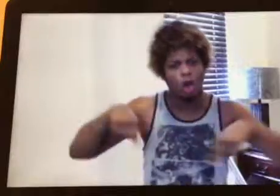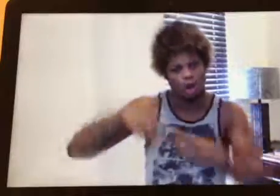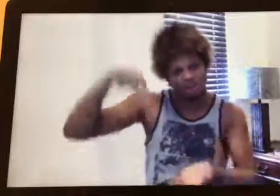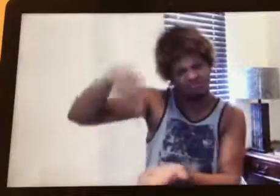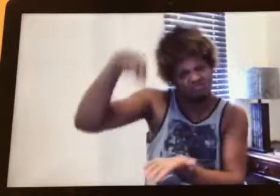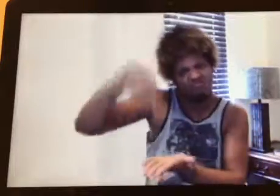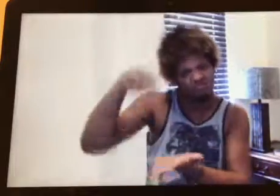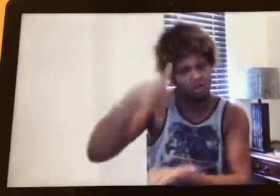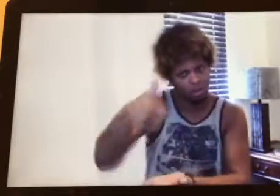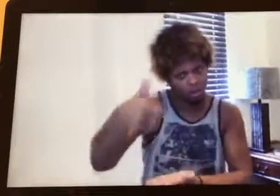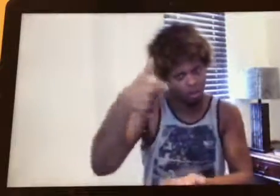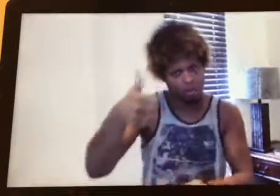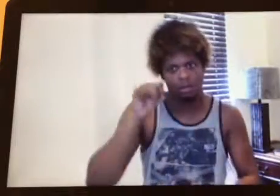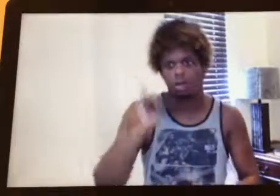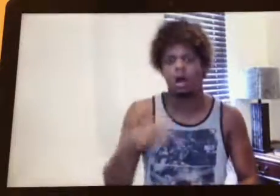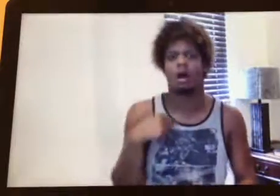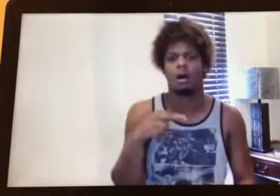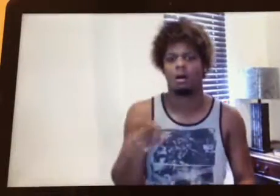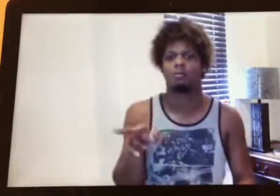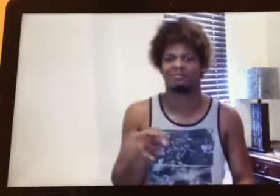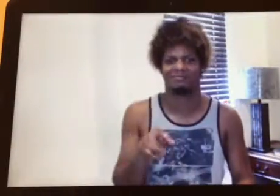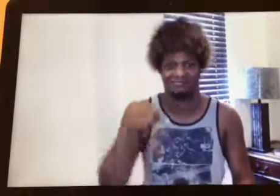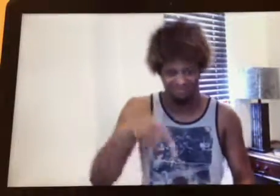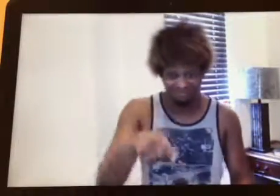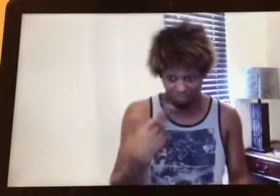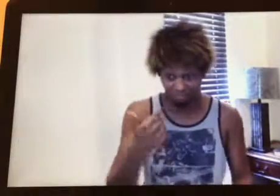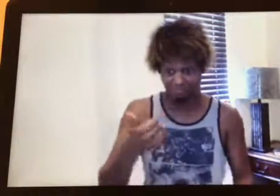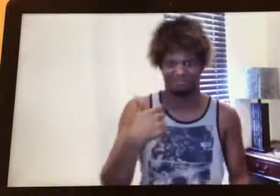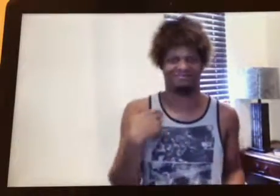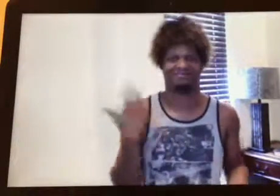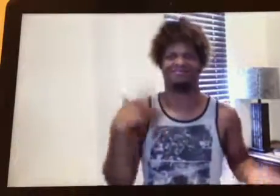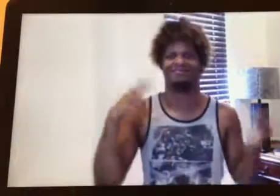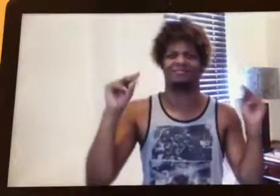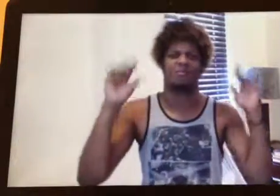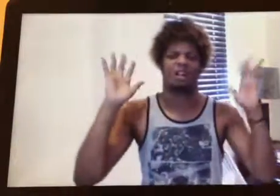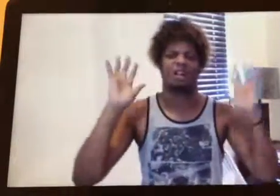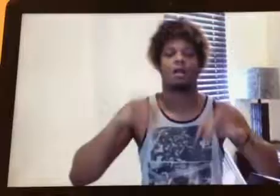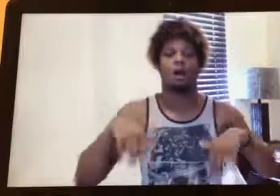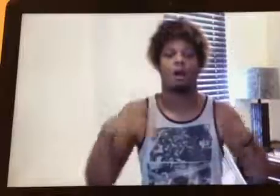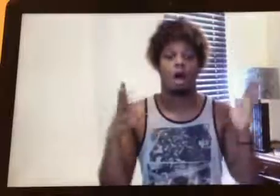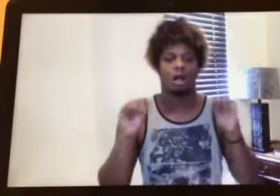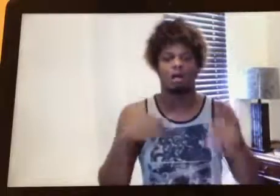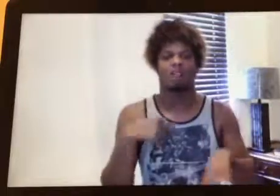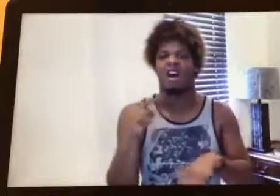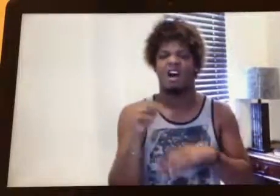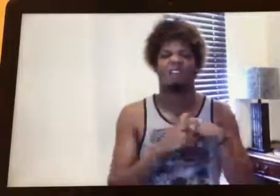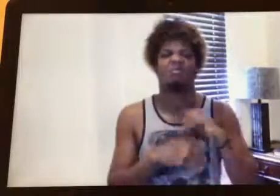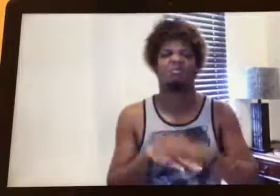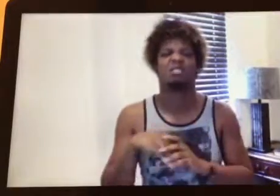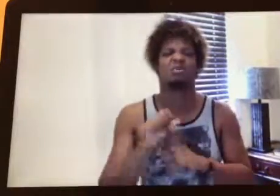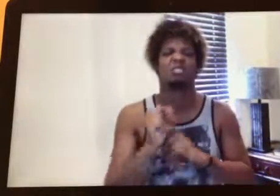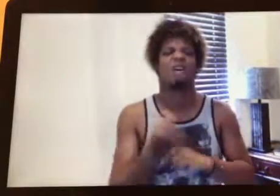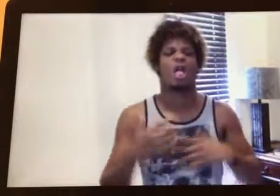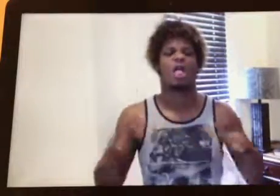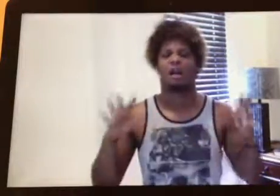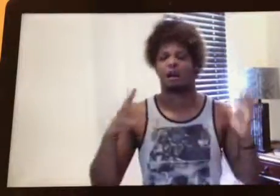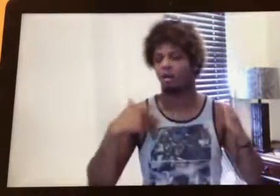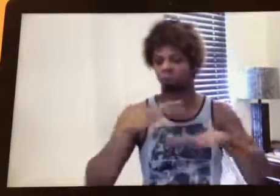man, I gave him a piece of paper and I was like, write down for yourself. And he's like, no, I'm done. I felt very uncomfortable